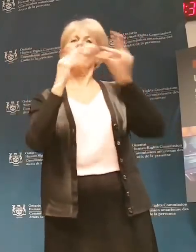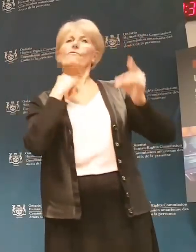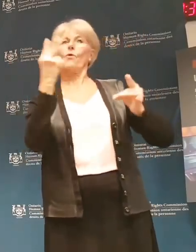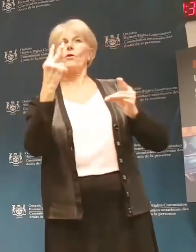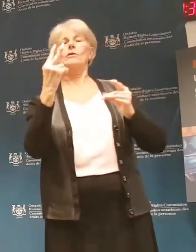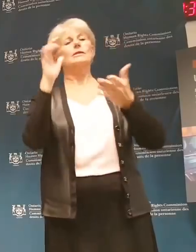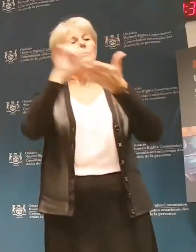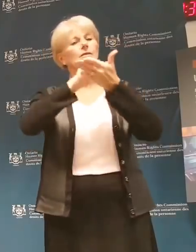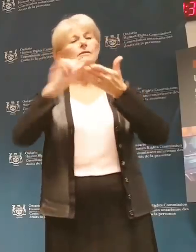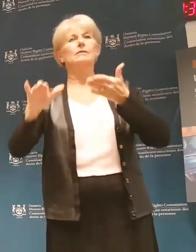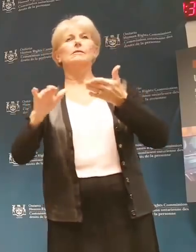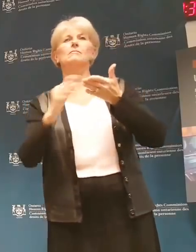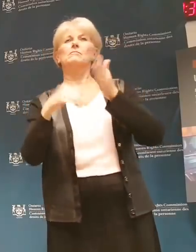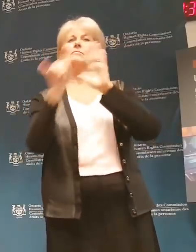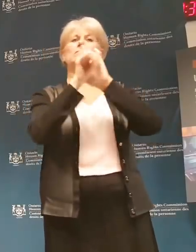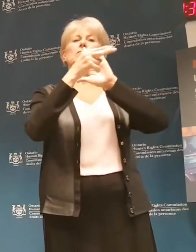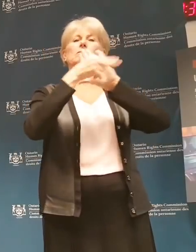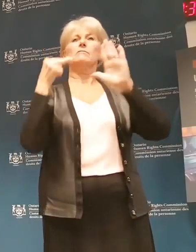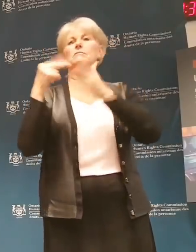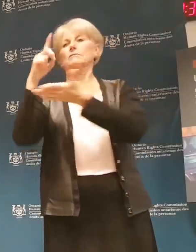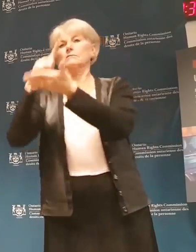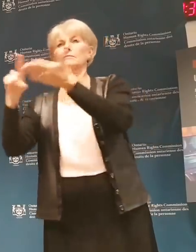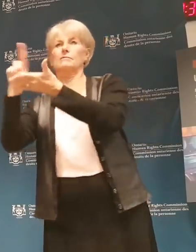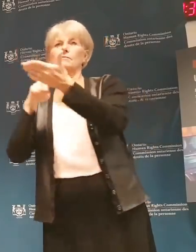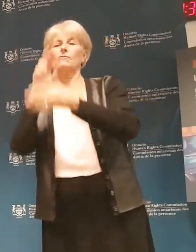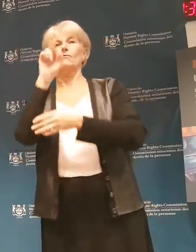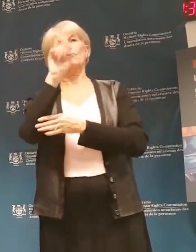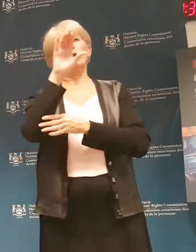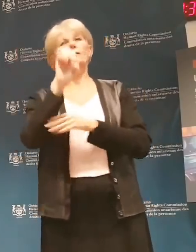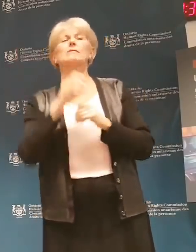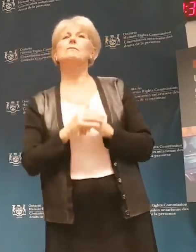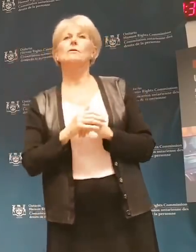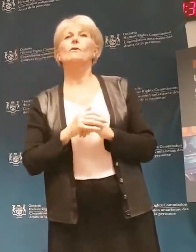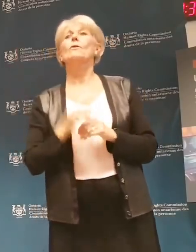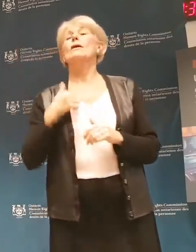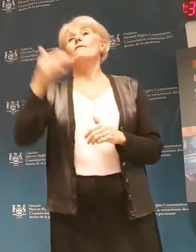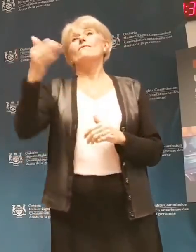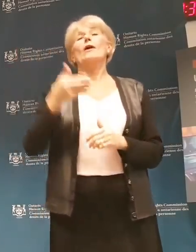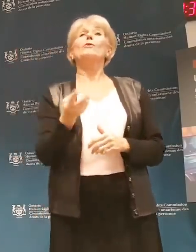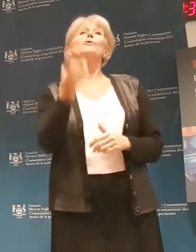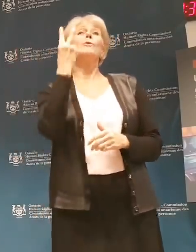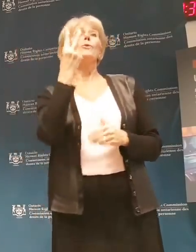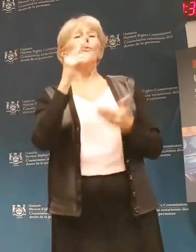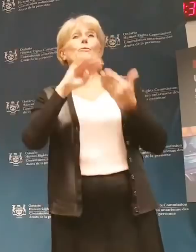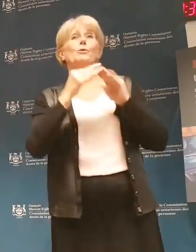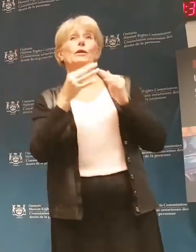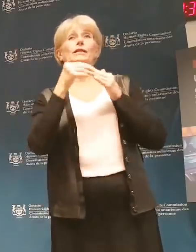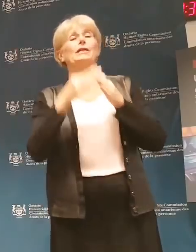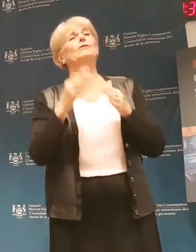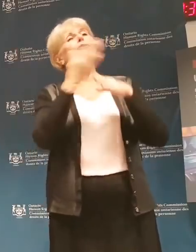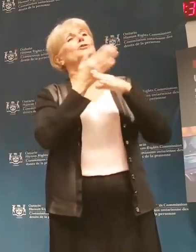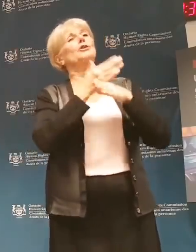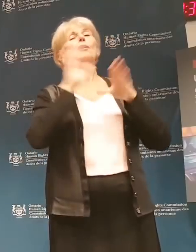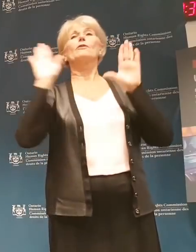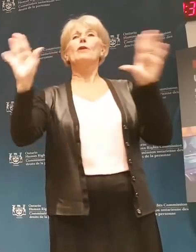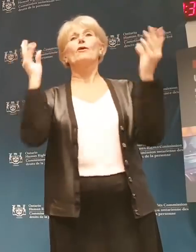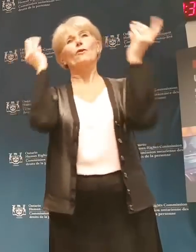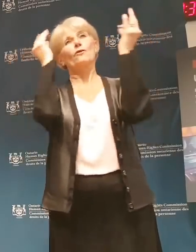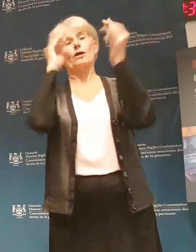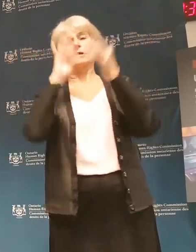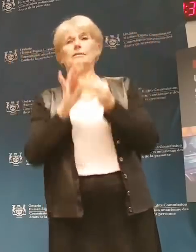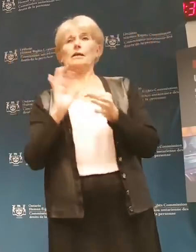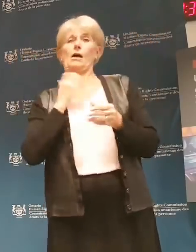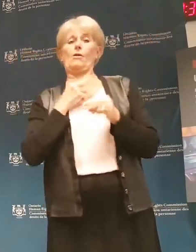to eliminate racial profiling and racial discrimination. So we have invited two community leaders to share their thoughts on our